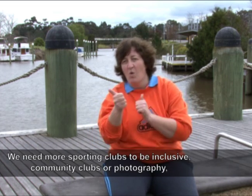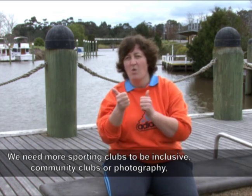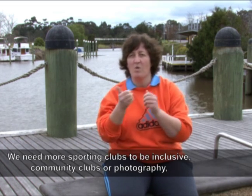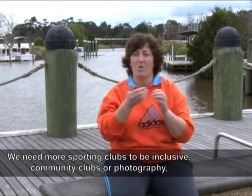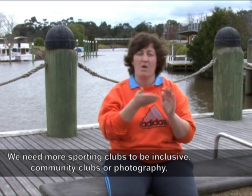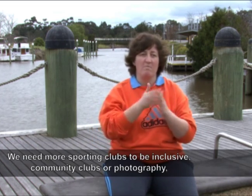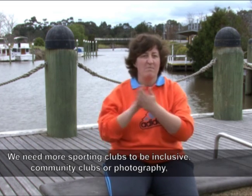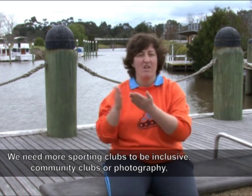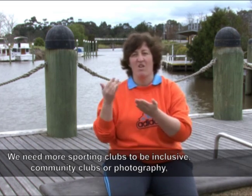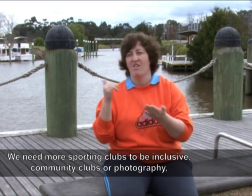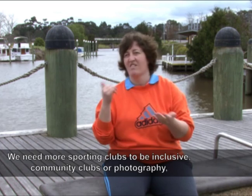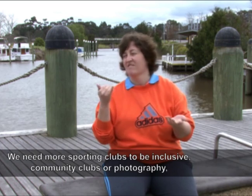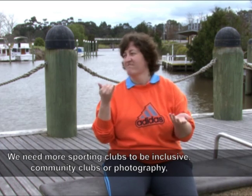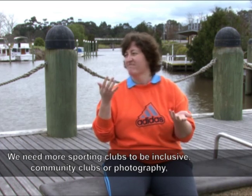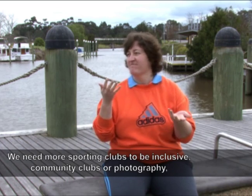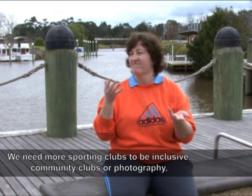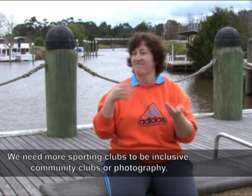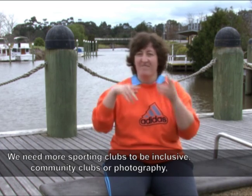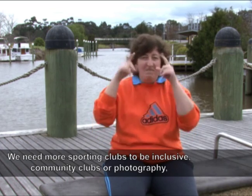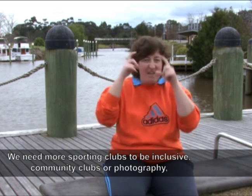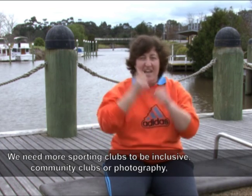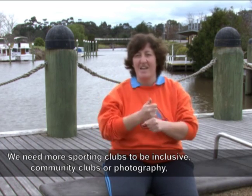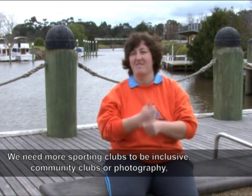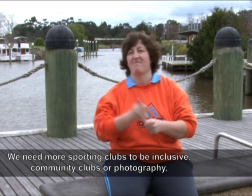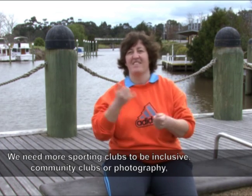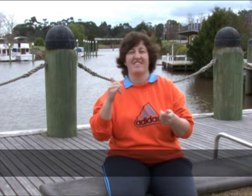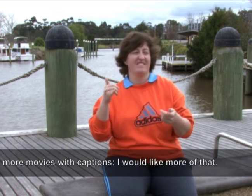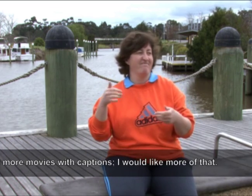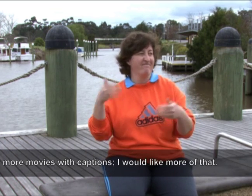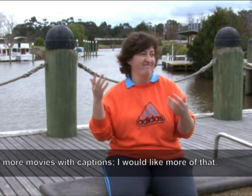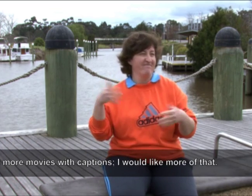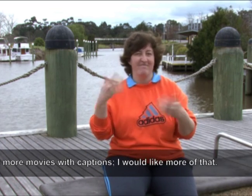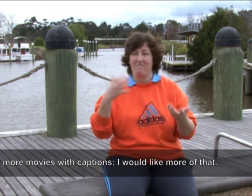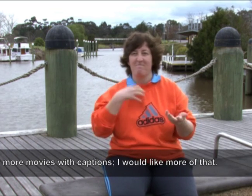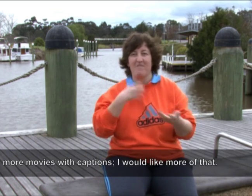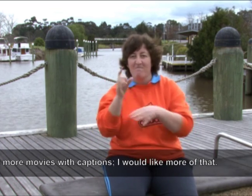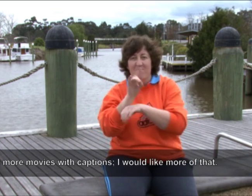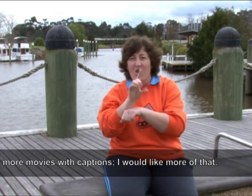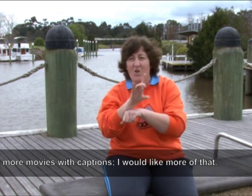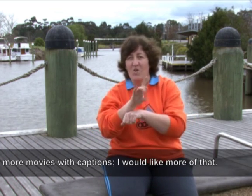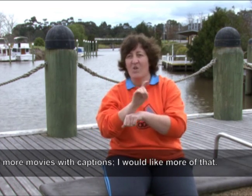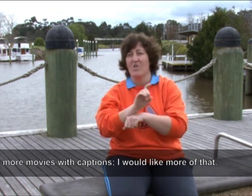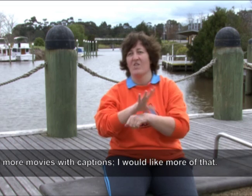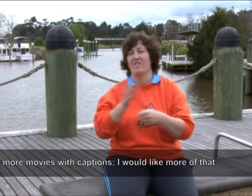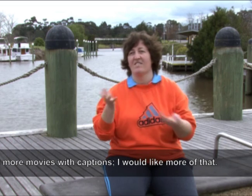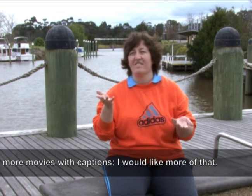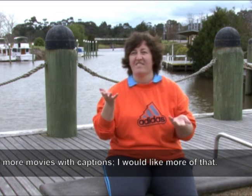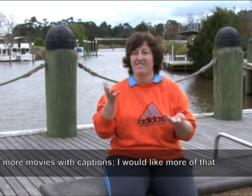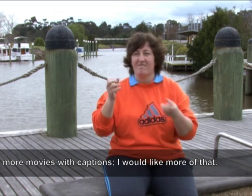we need more sporting clubs to be inclusive, community clubs or photography,